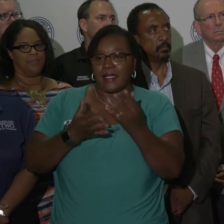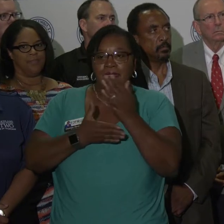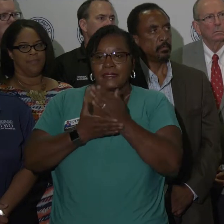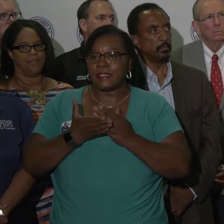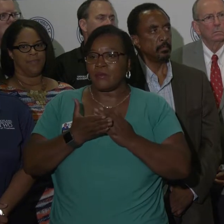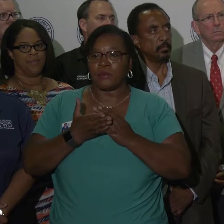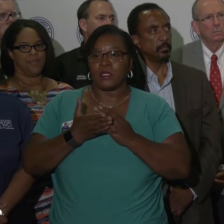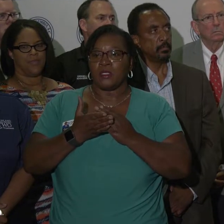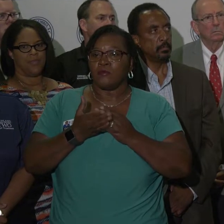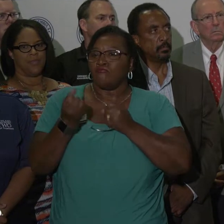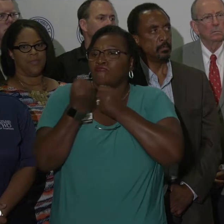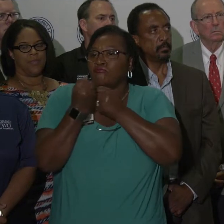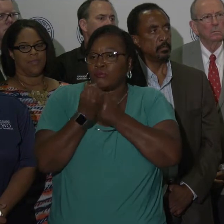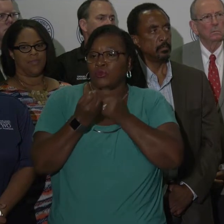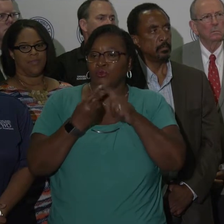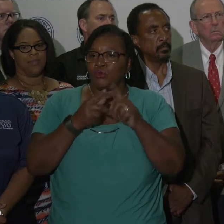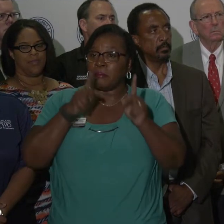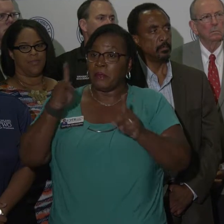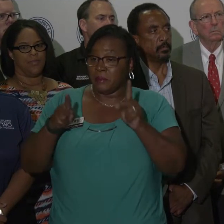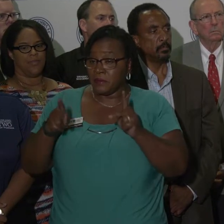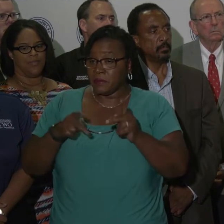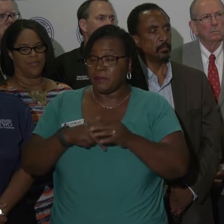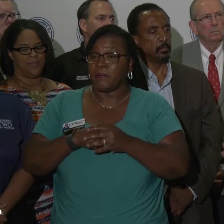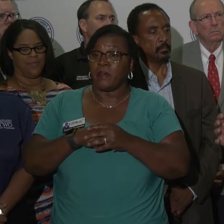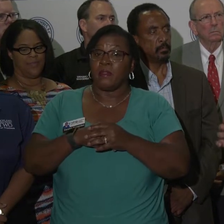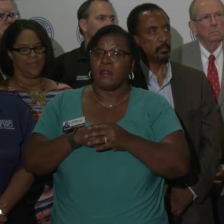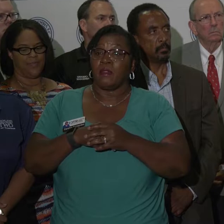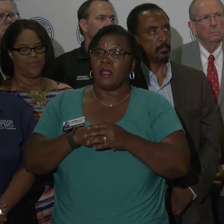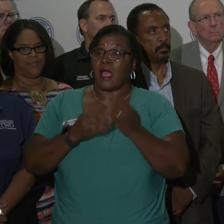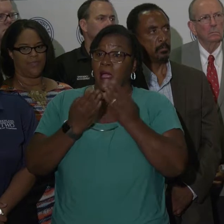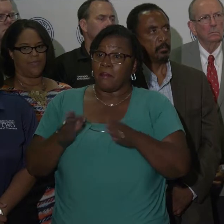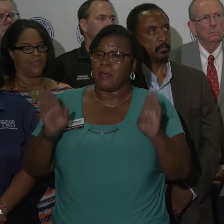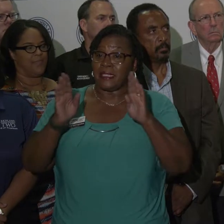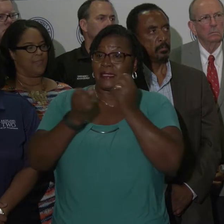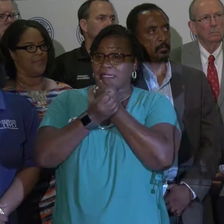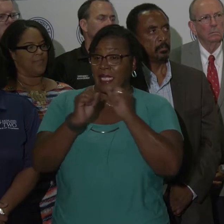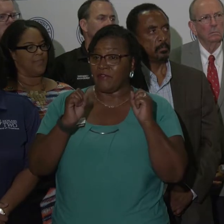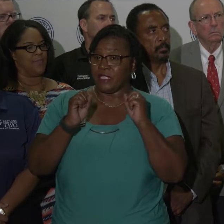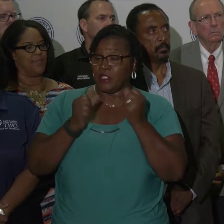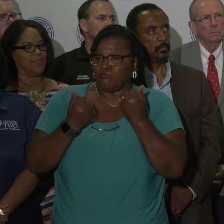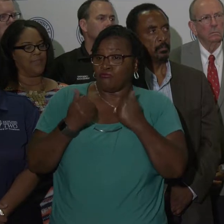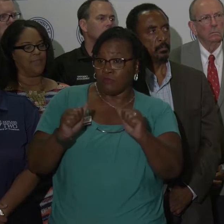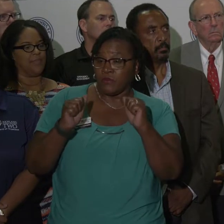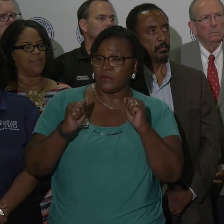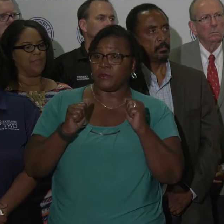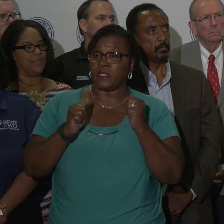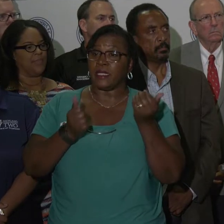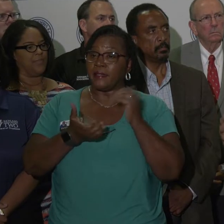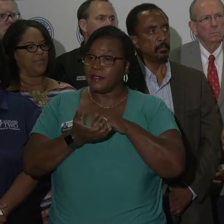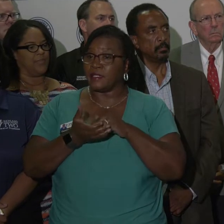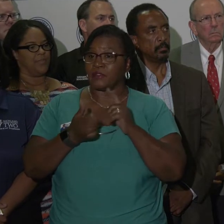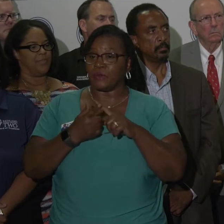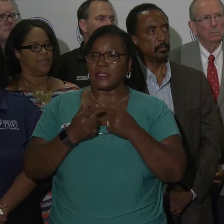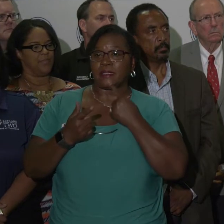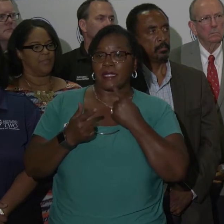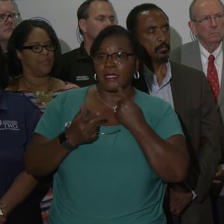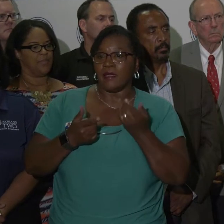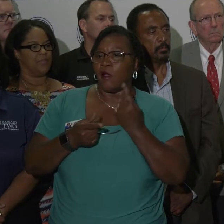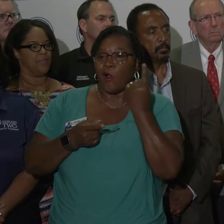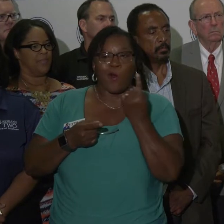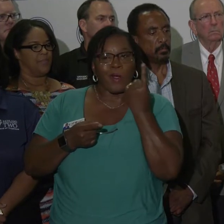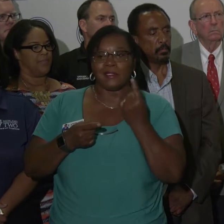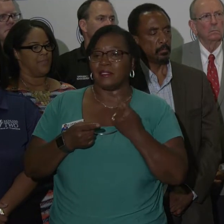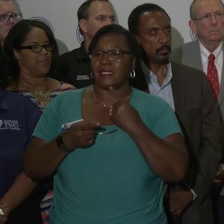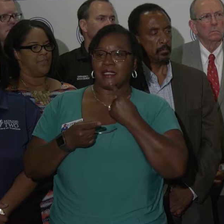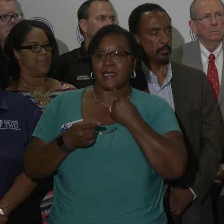some reassurance to our citizens. Our public safety efforts, again, as we state always, and I